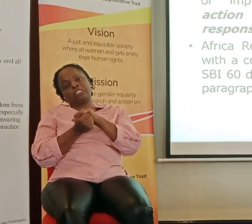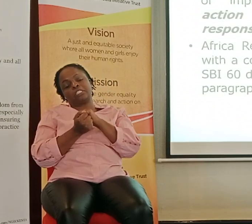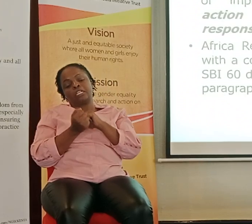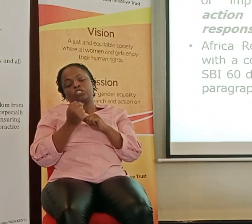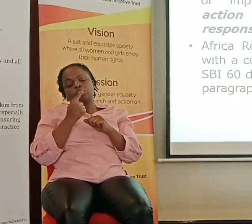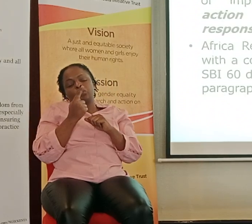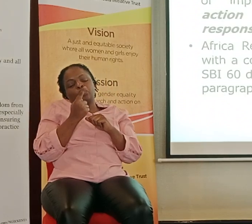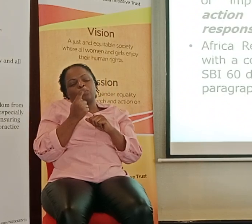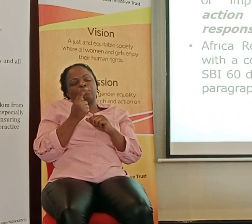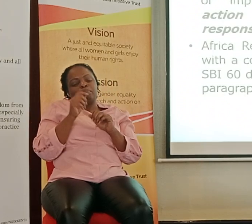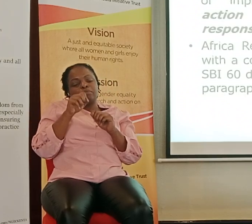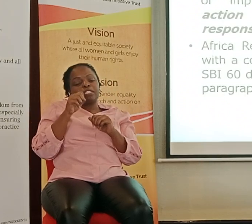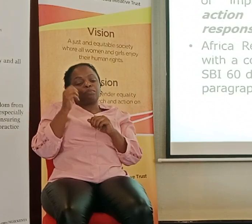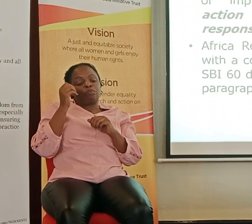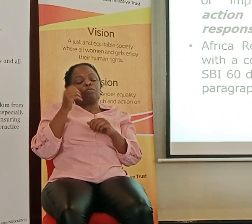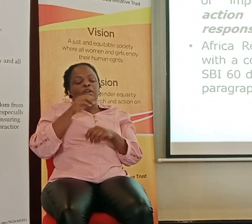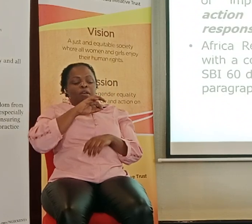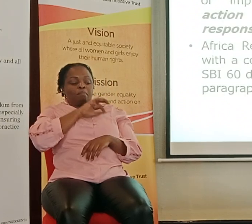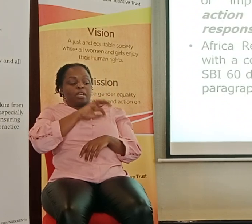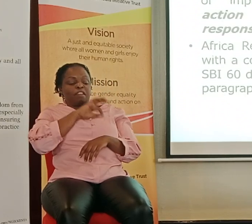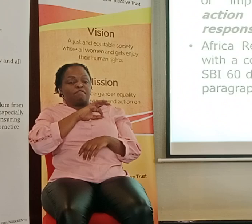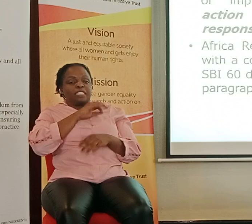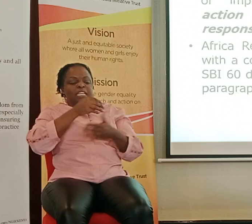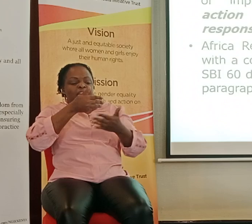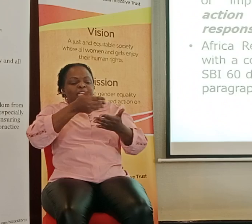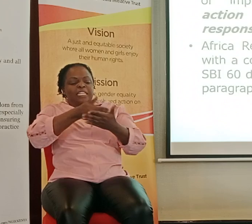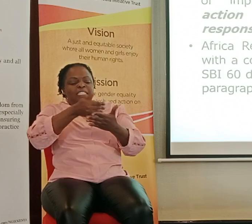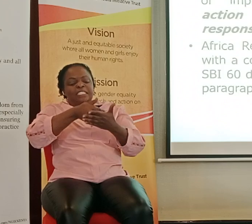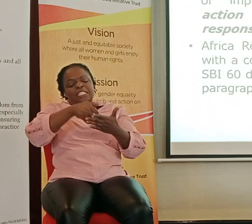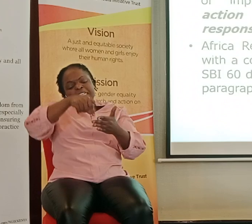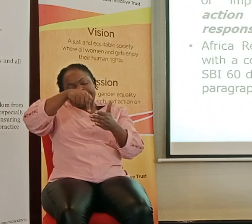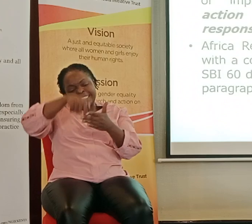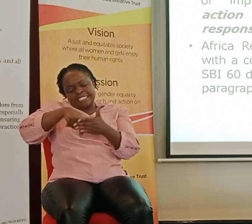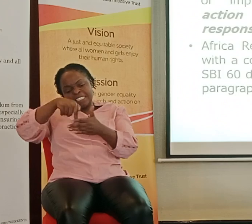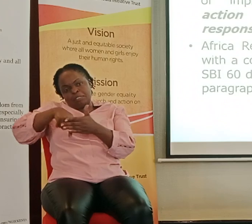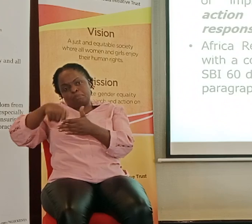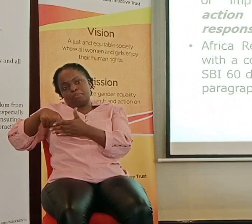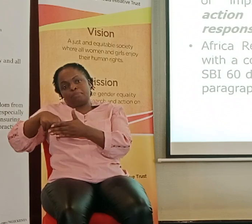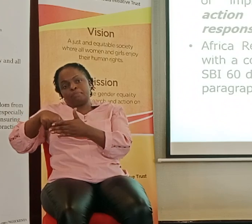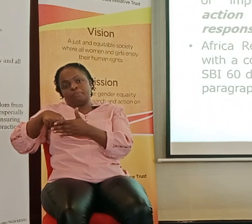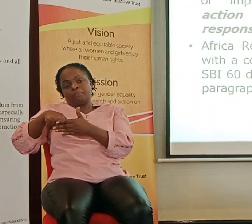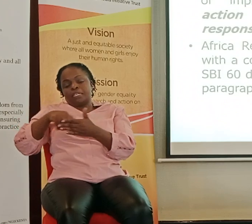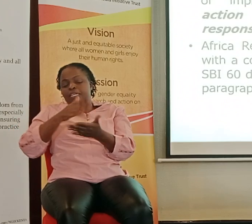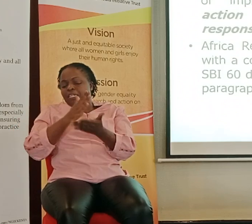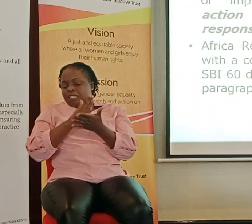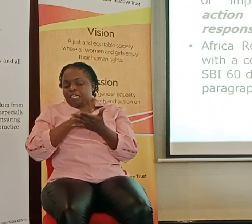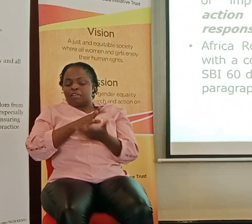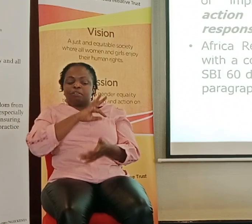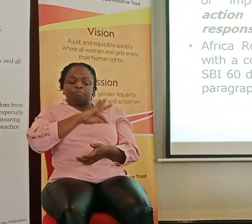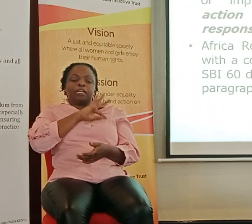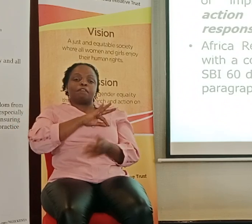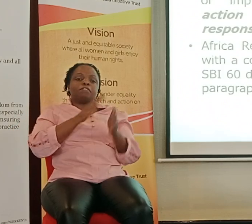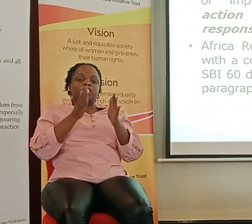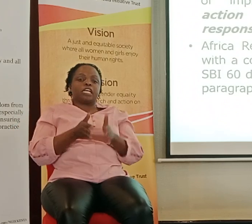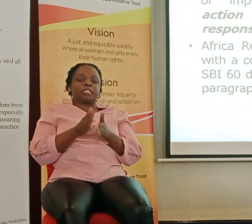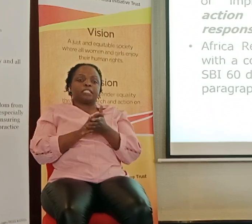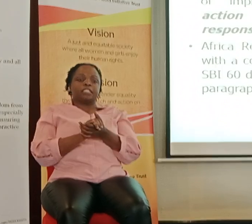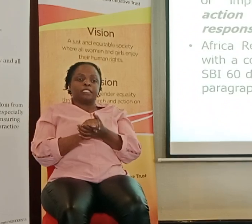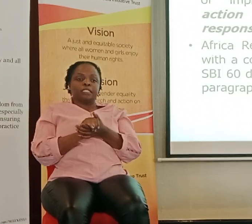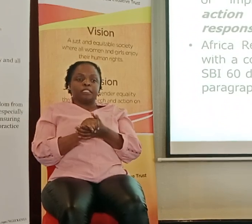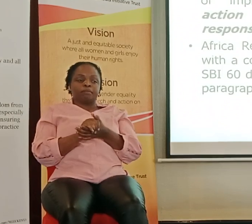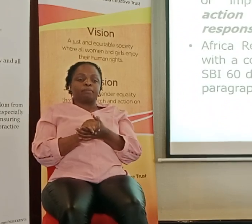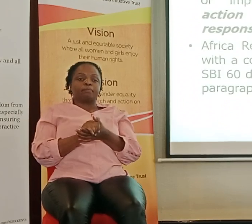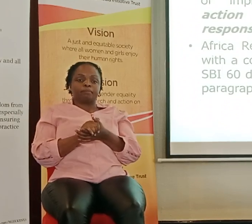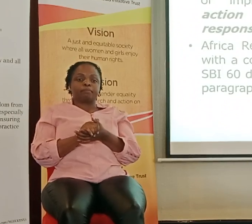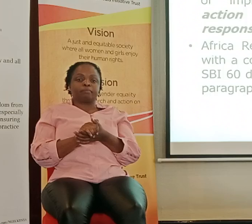that then the benefits reach the real beneficiaries. Okay?